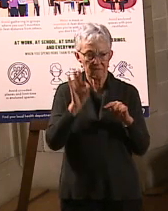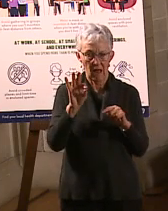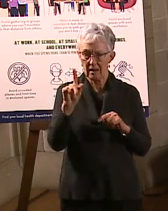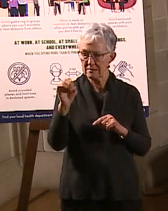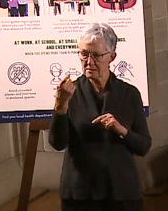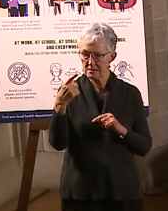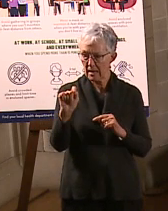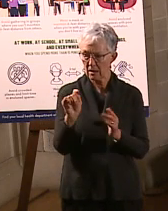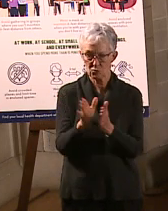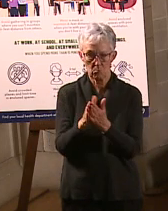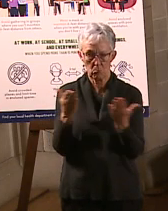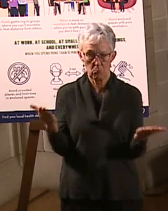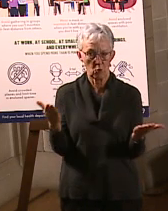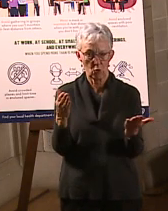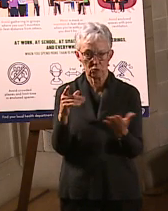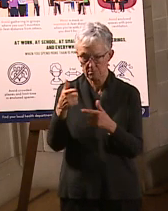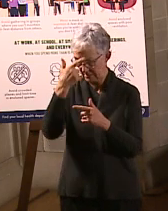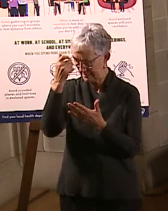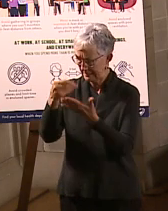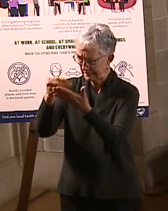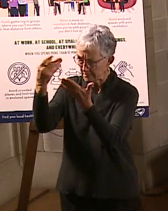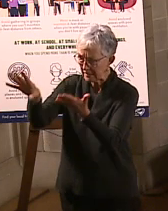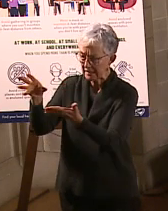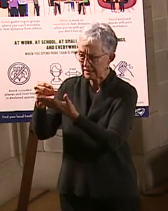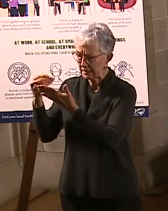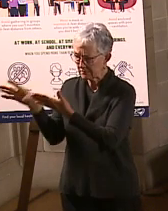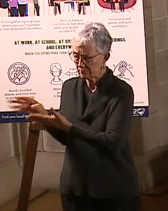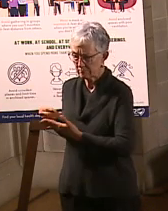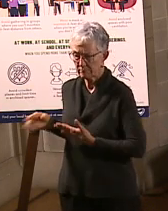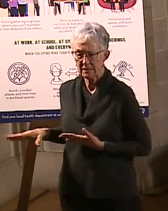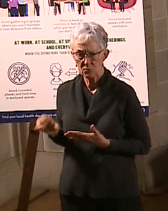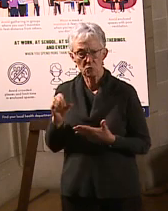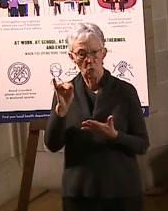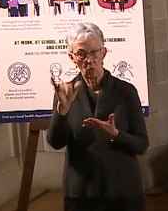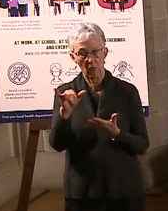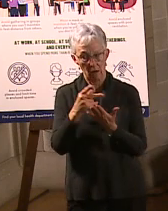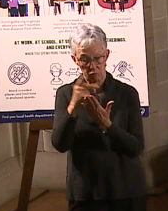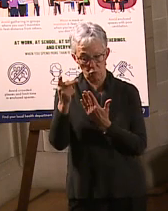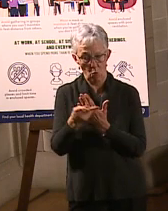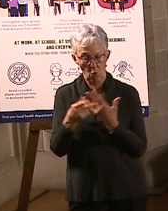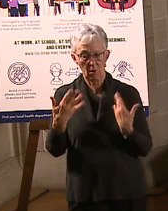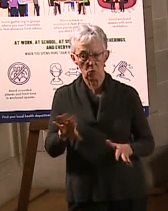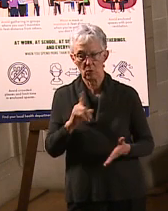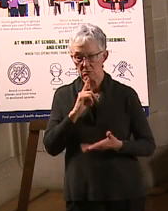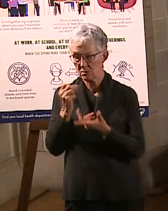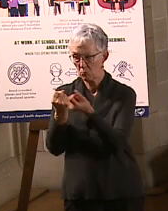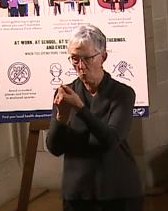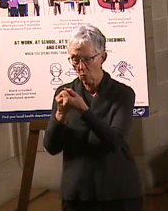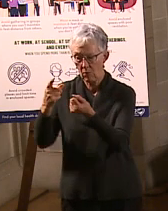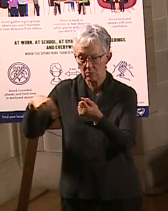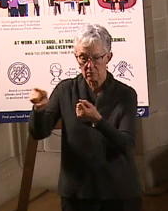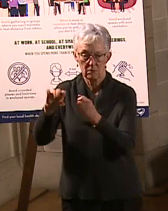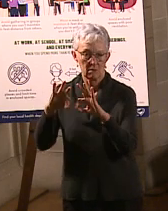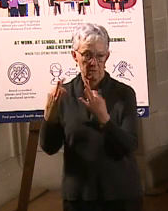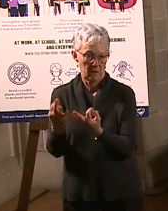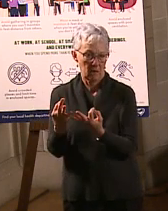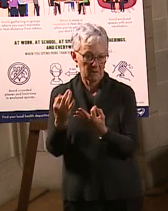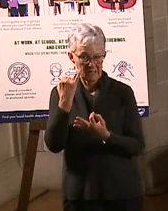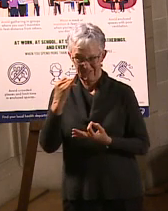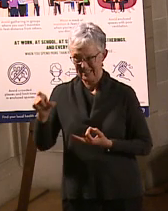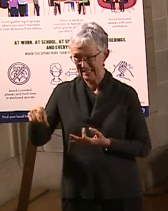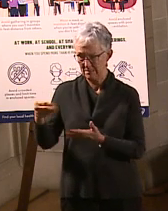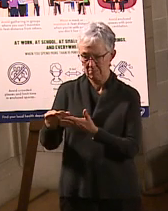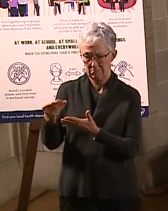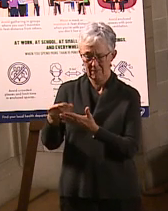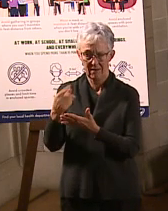education. So these programs are exceptionally helpful to families. And at this time when a lot of kids have